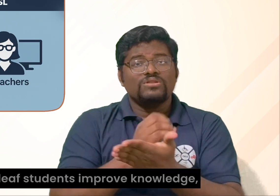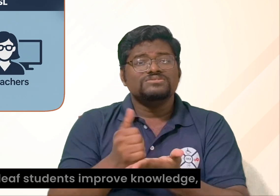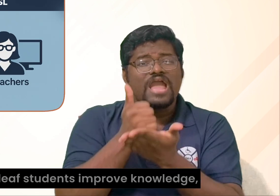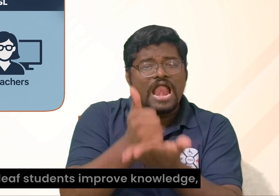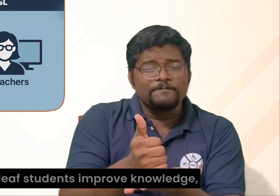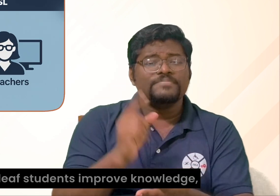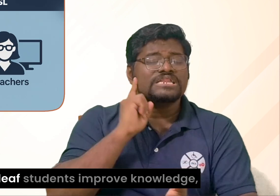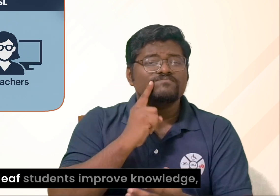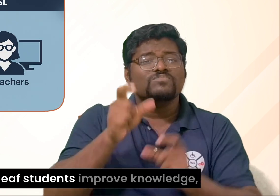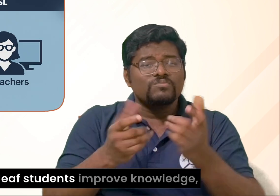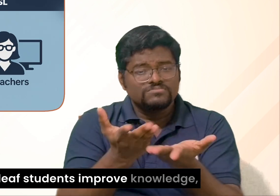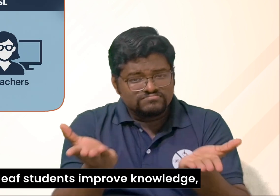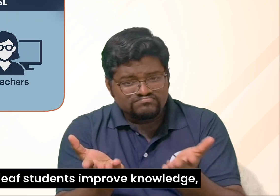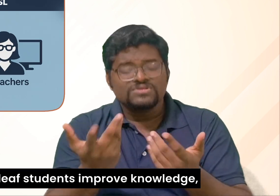This course helps deaf students improve knowledge.